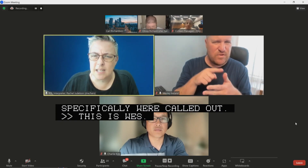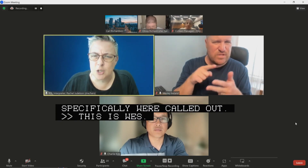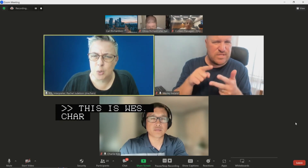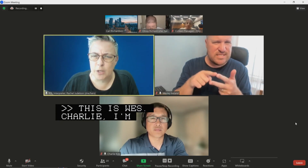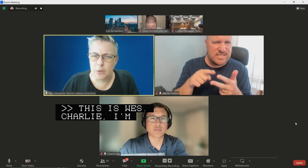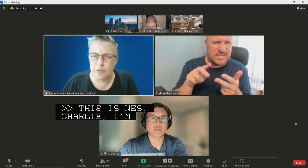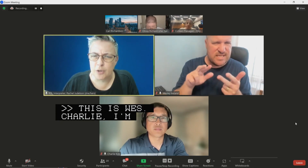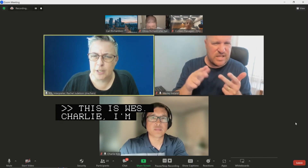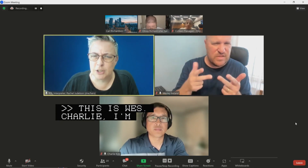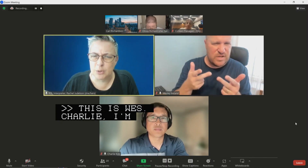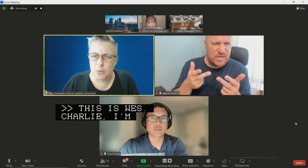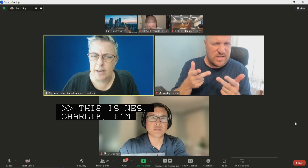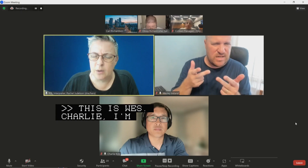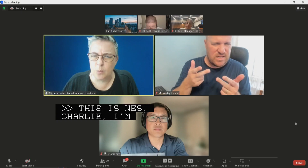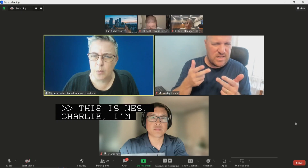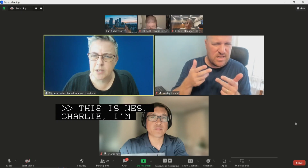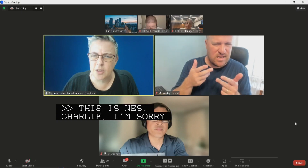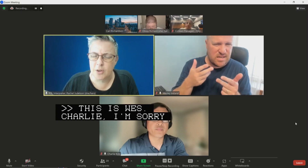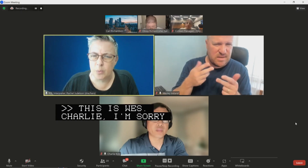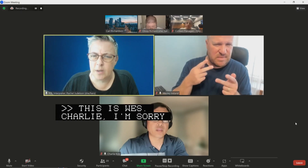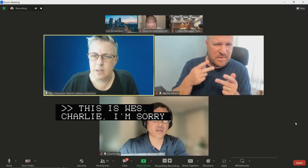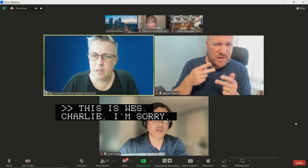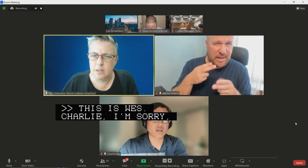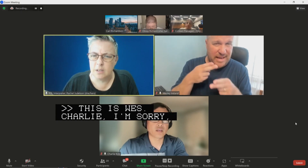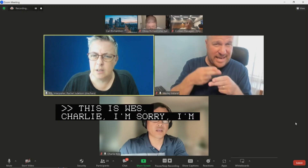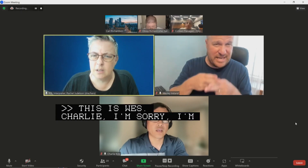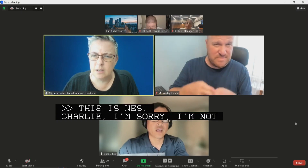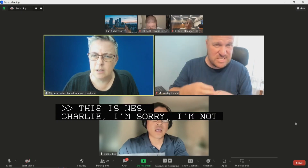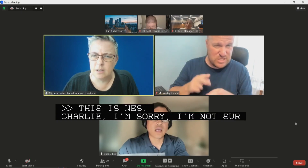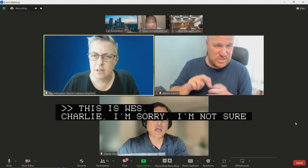I'm not exactly sure what you're referring to. What was the third one?